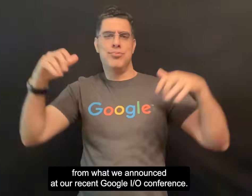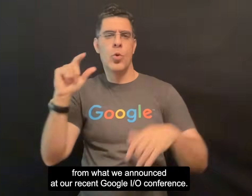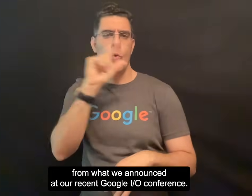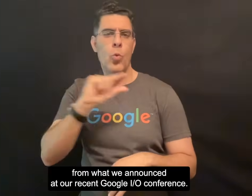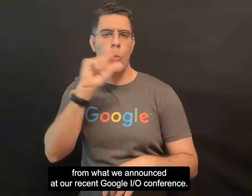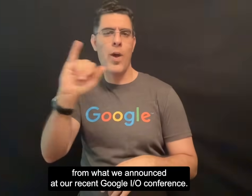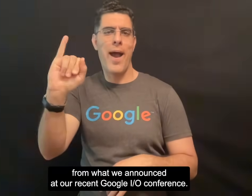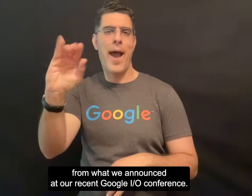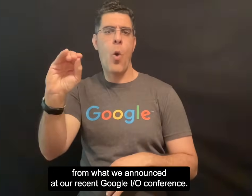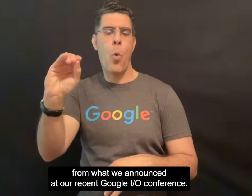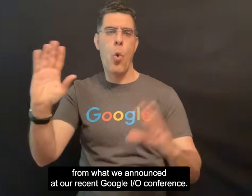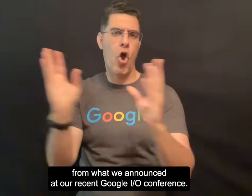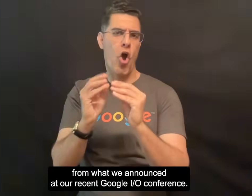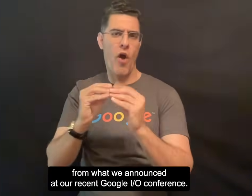recent Google I.O. conference.